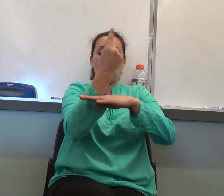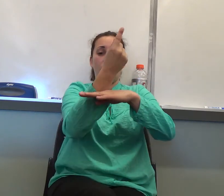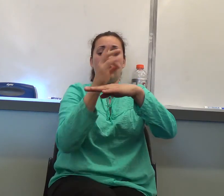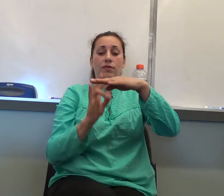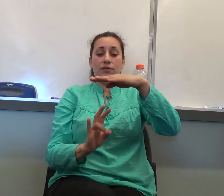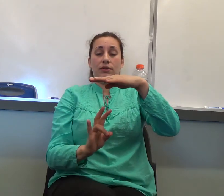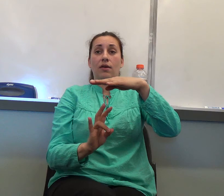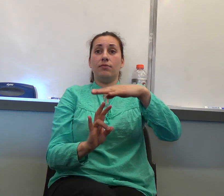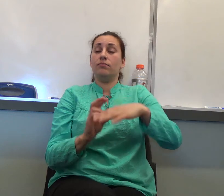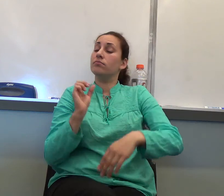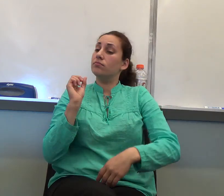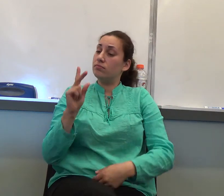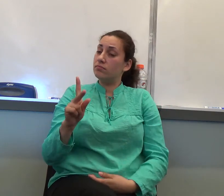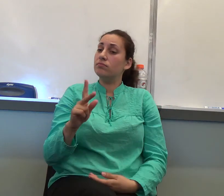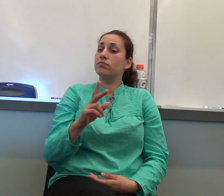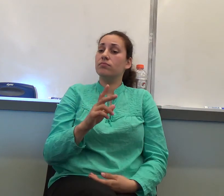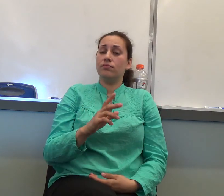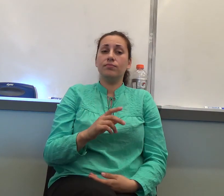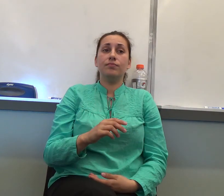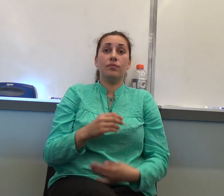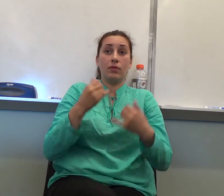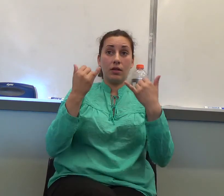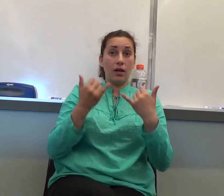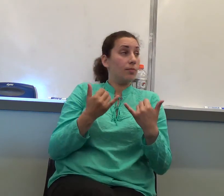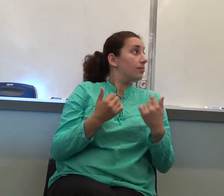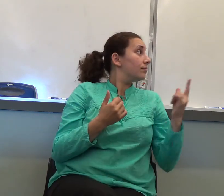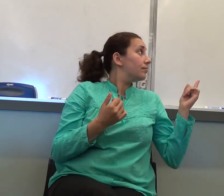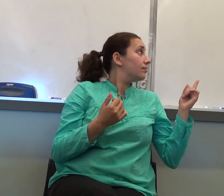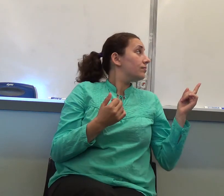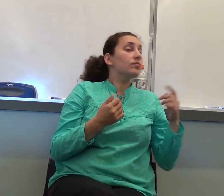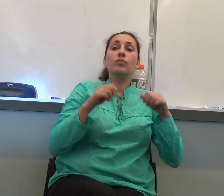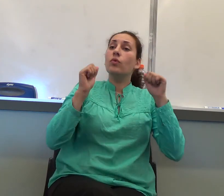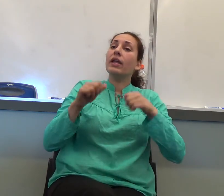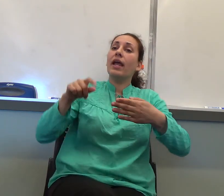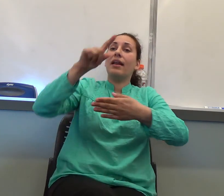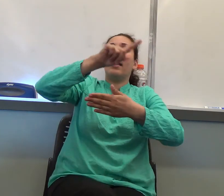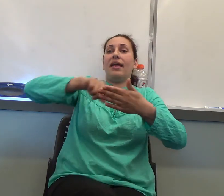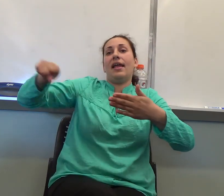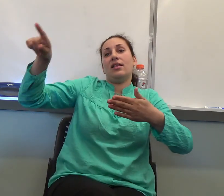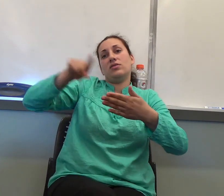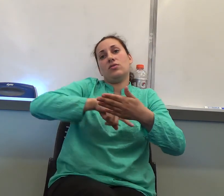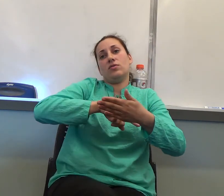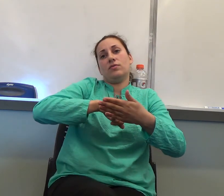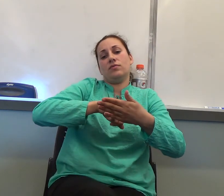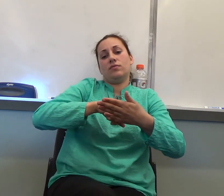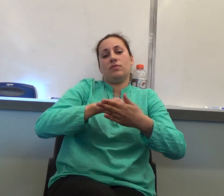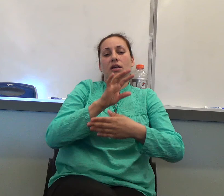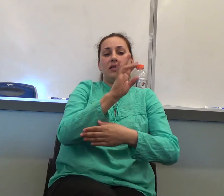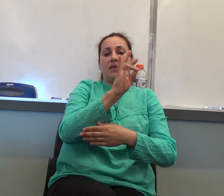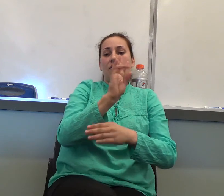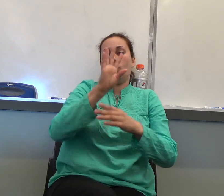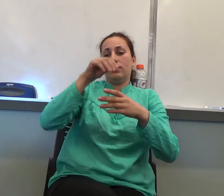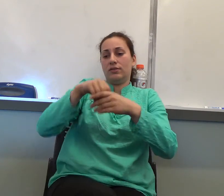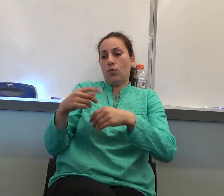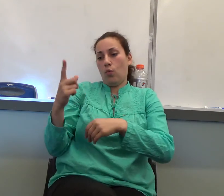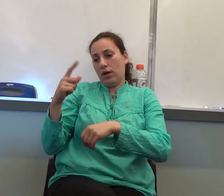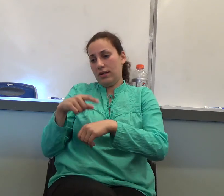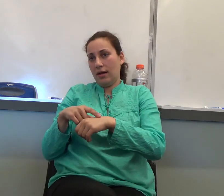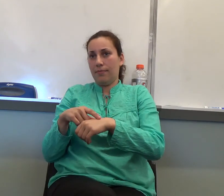Okay. So now what we have is the ability to cancel. 7 goes into that once, it goes into that 5 times.